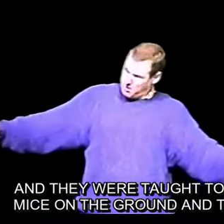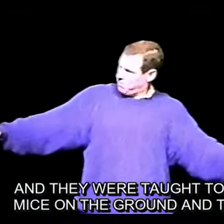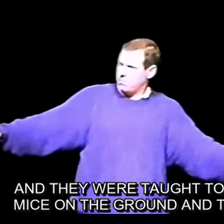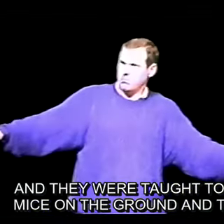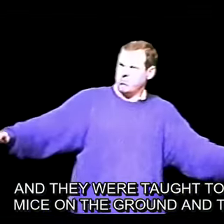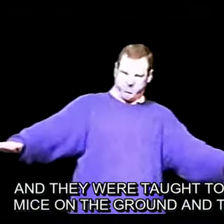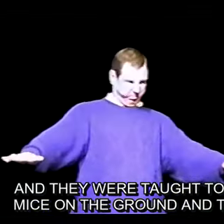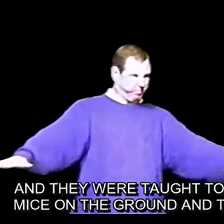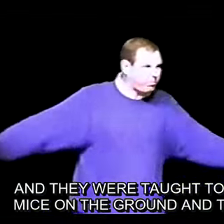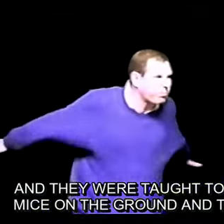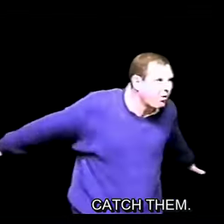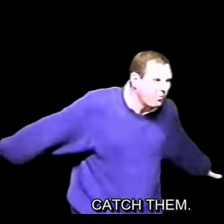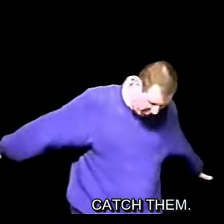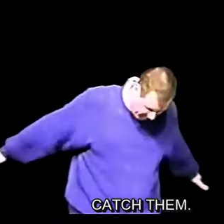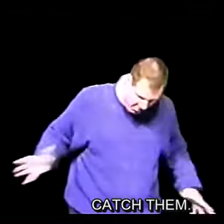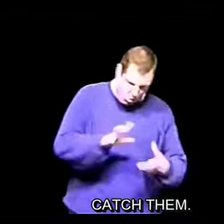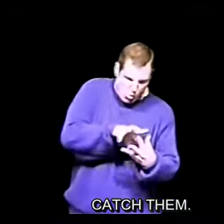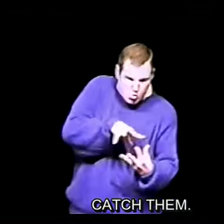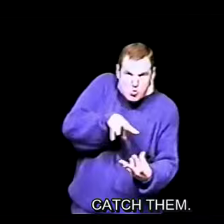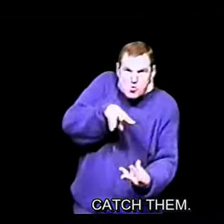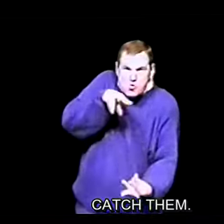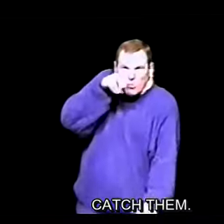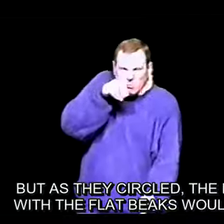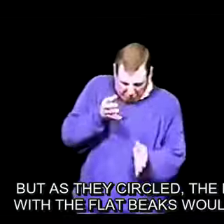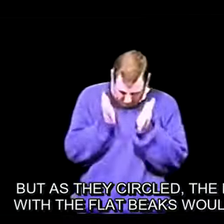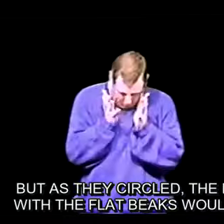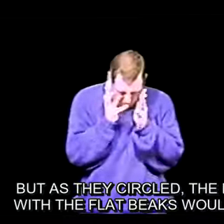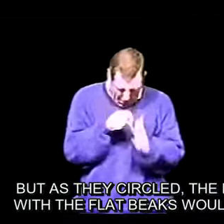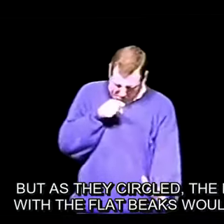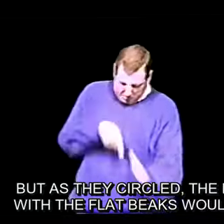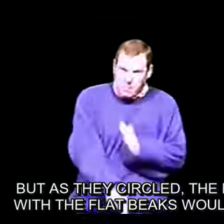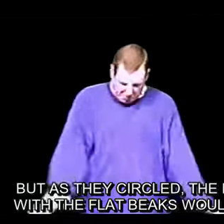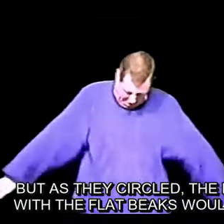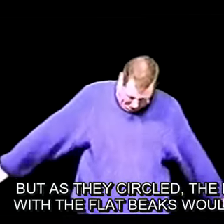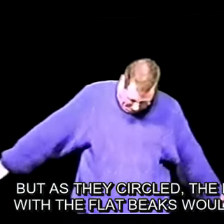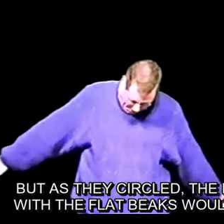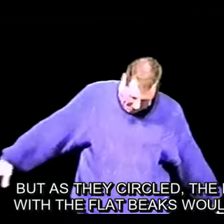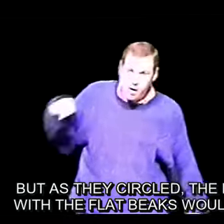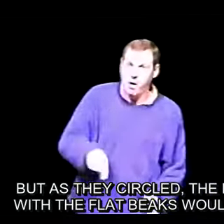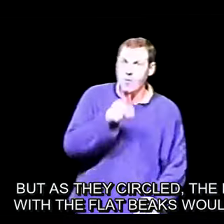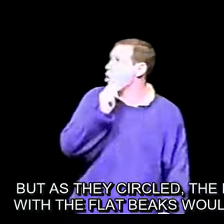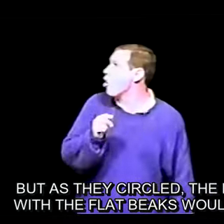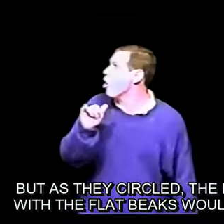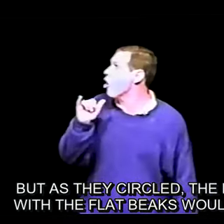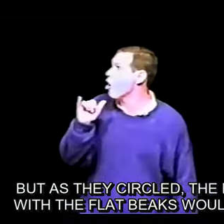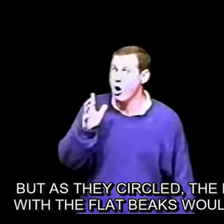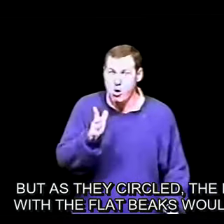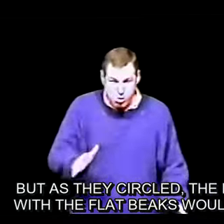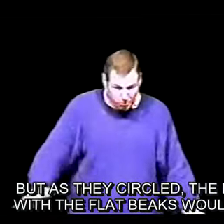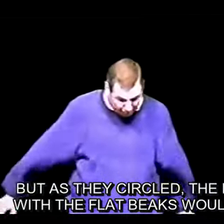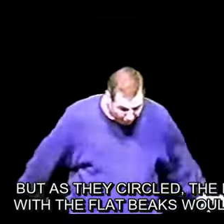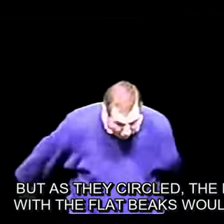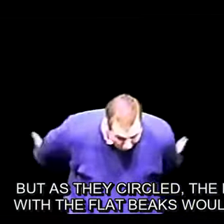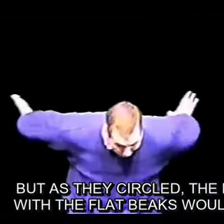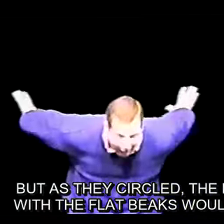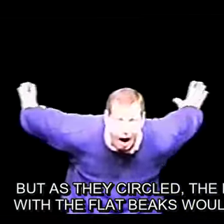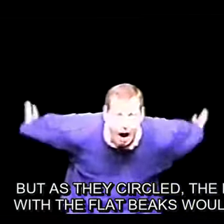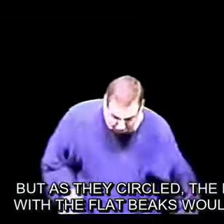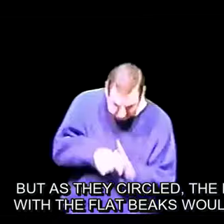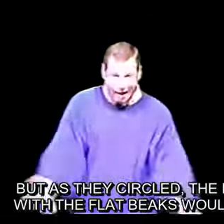ground and try to catch them. But as they circled, the birds with the flat beaks would try